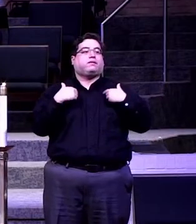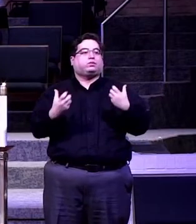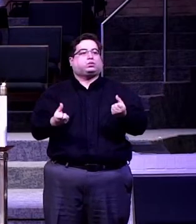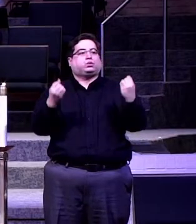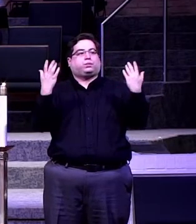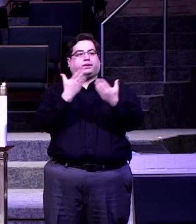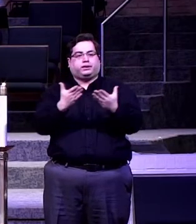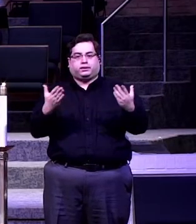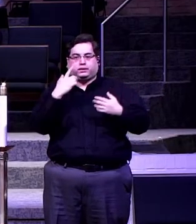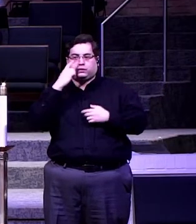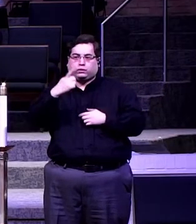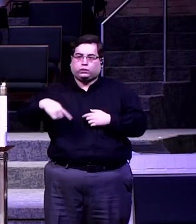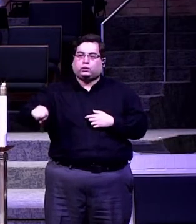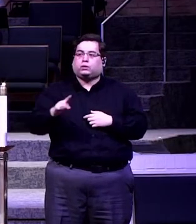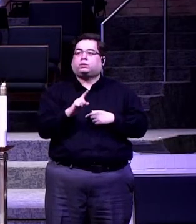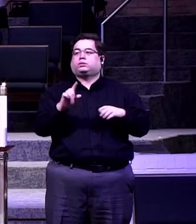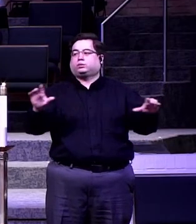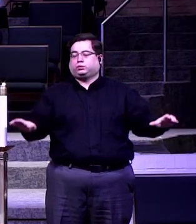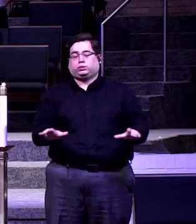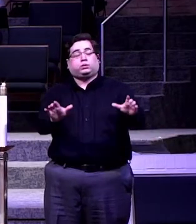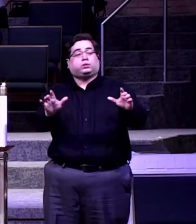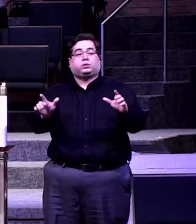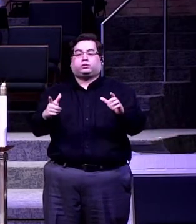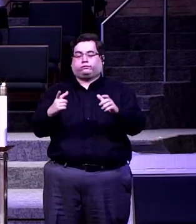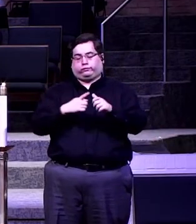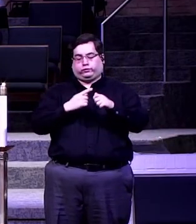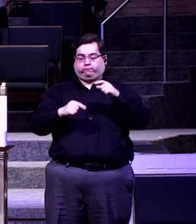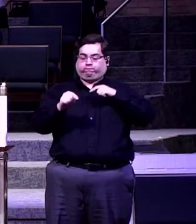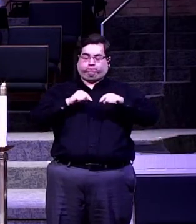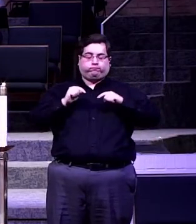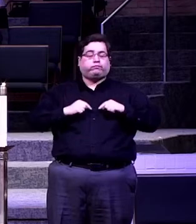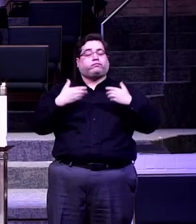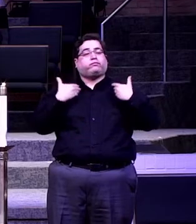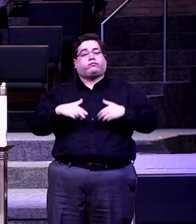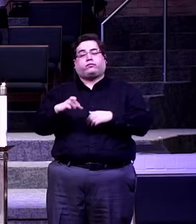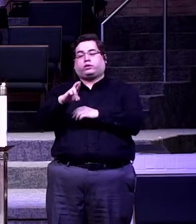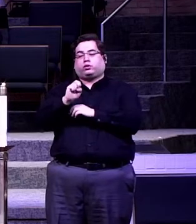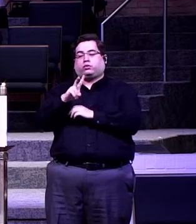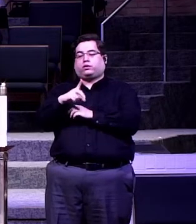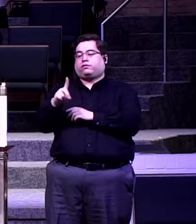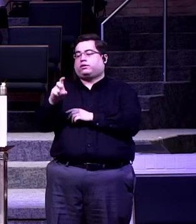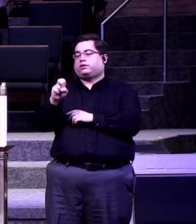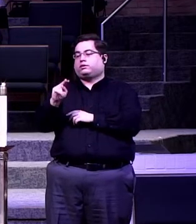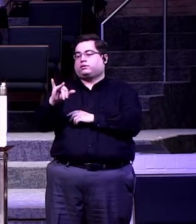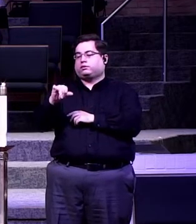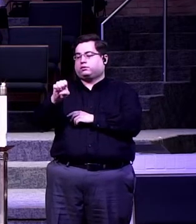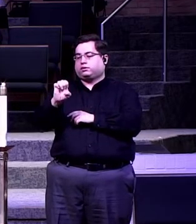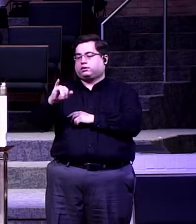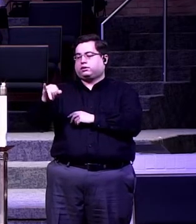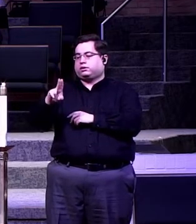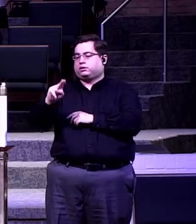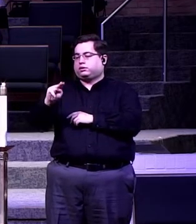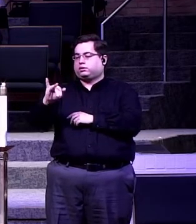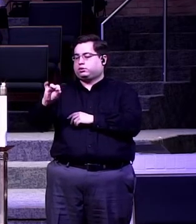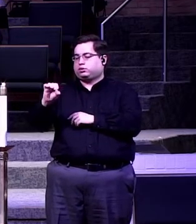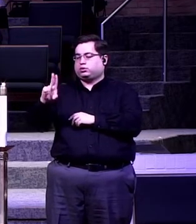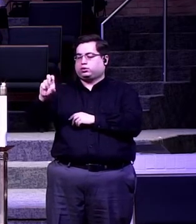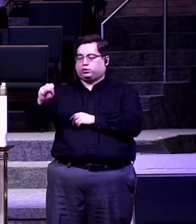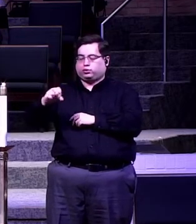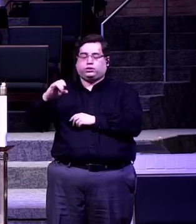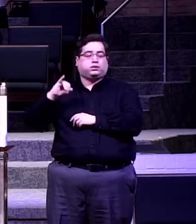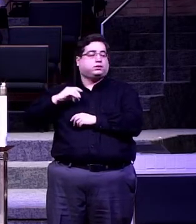us to talk about today. First, let me say that my name is Reverend Denise Junious. I am the associate pastor here. I serve alongside Reverend